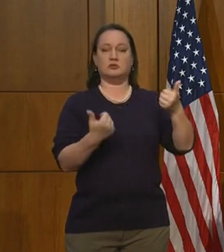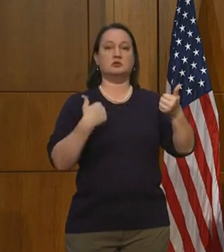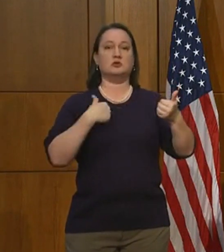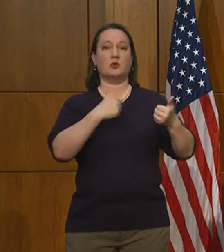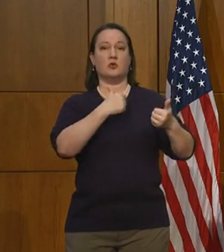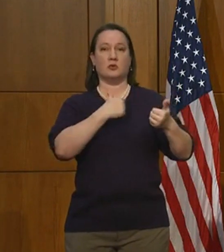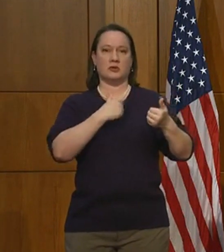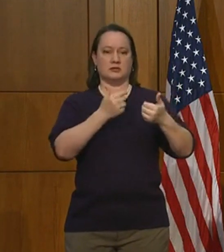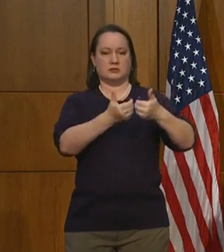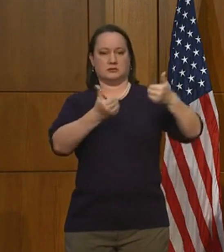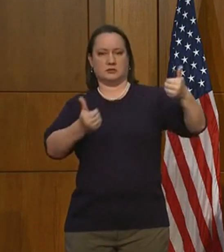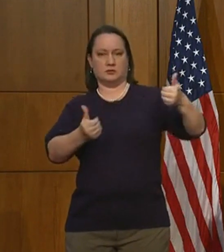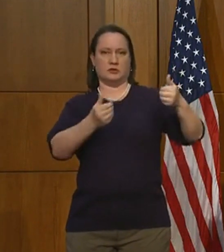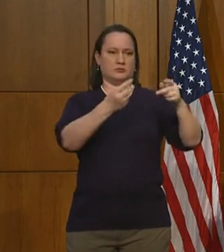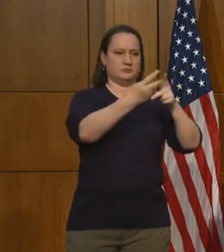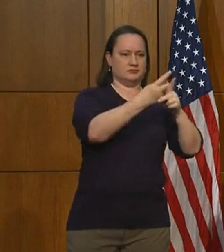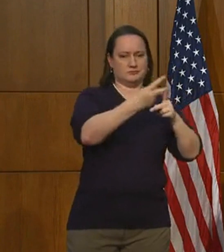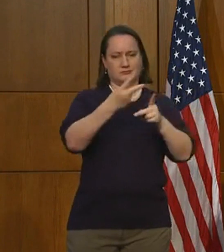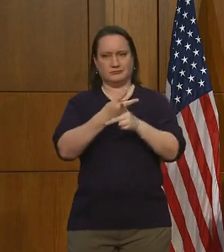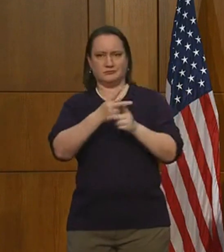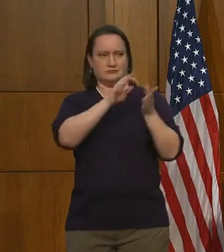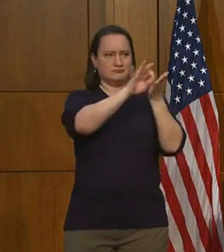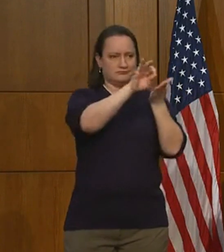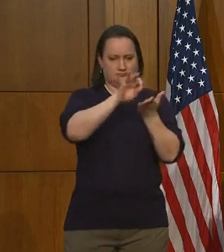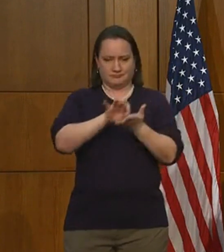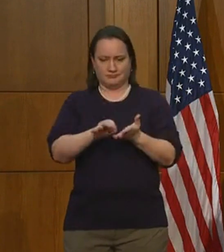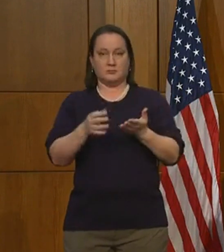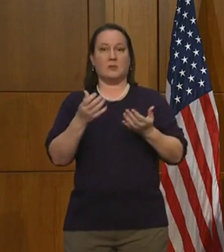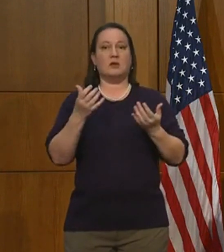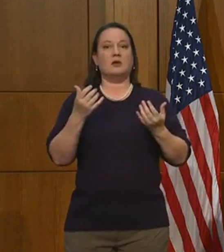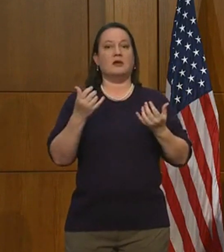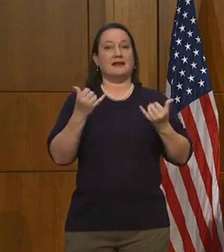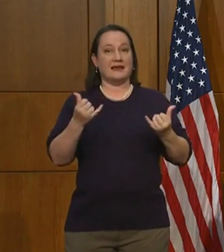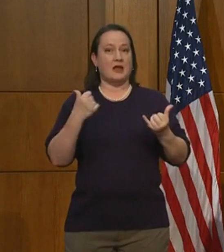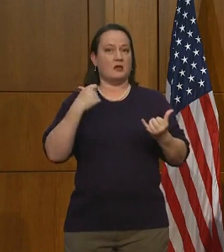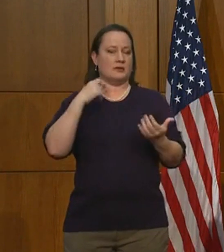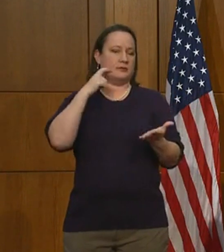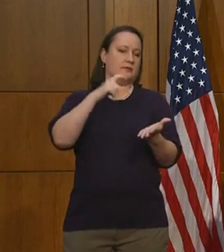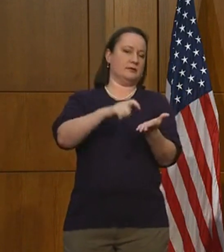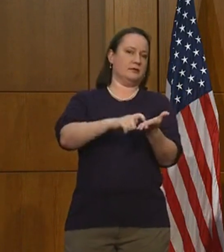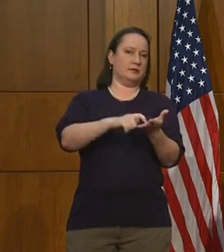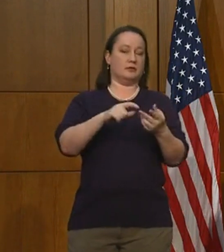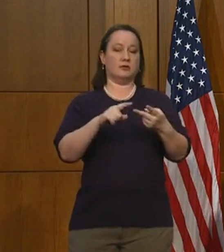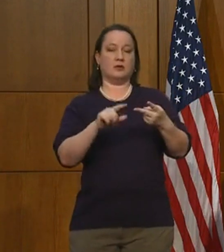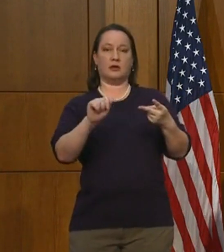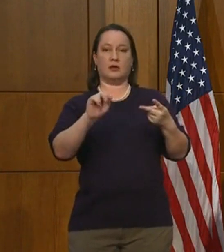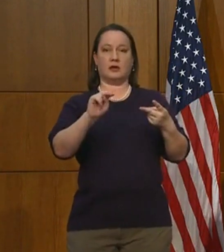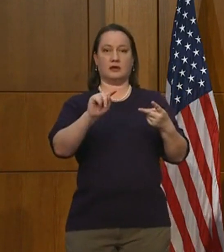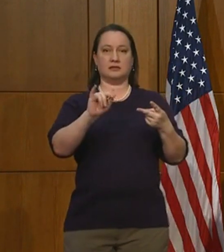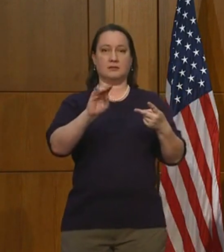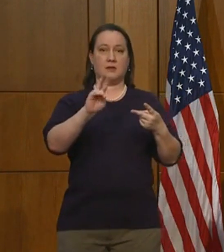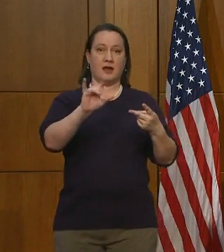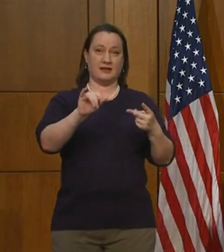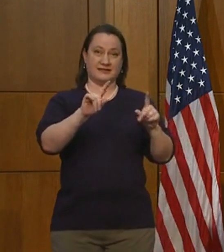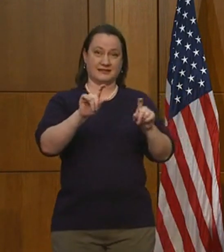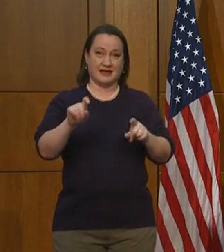groups. They have done that, and we can see now that antibody tests made up